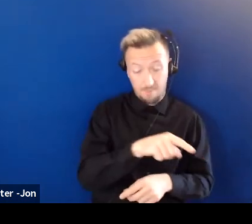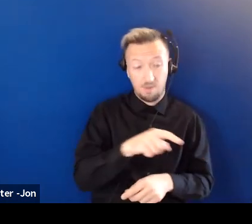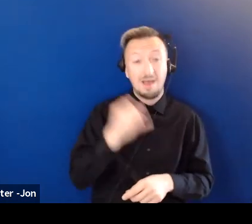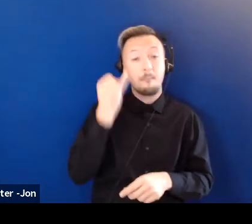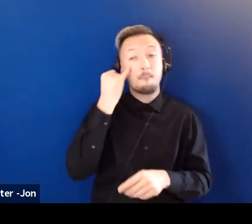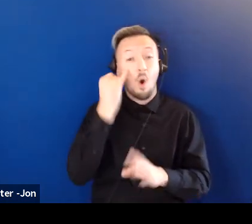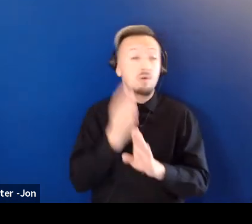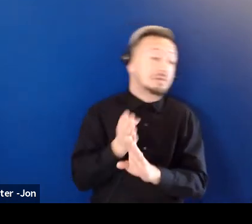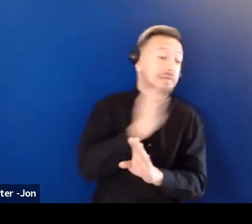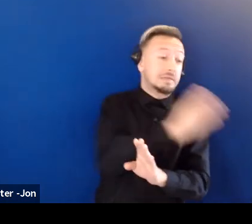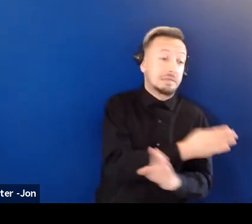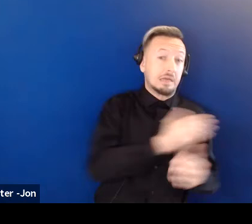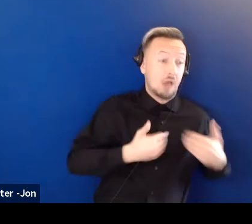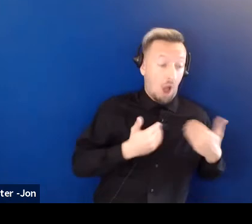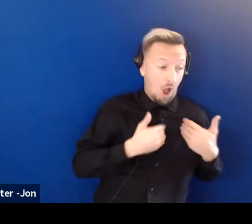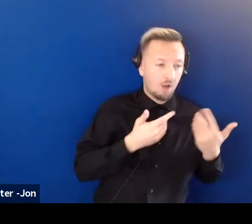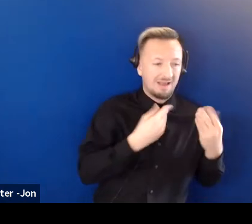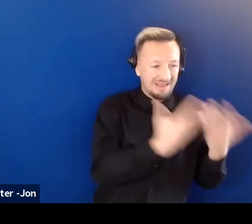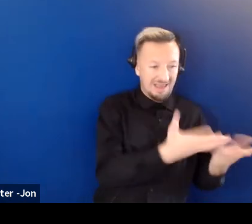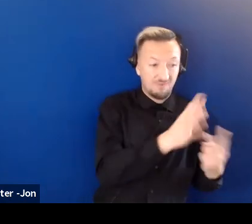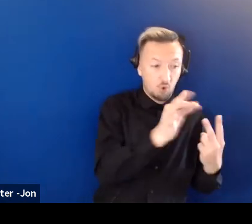themselves earlier on.